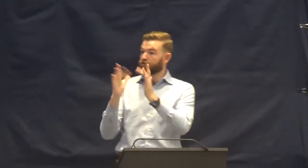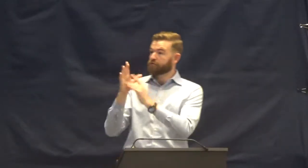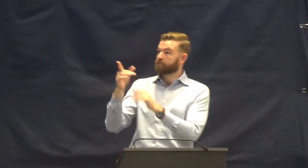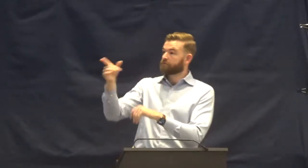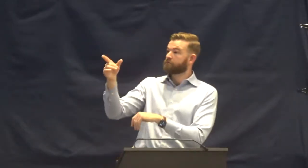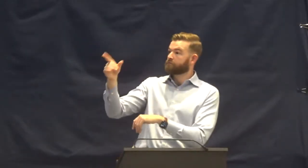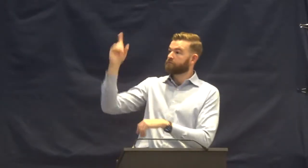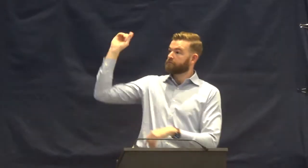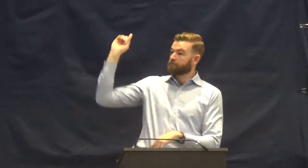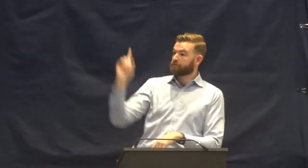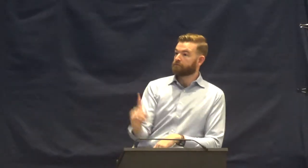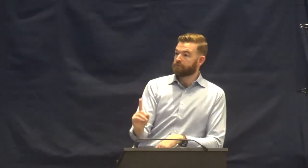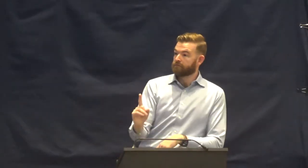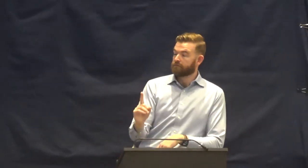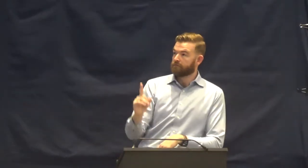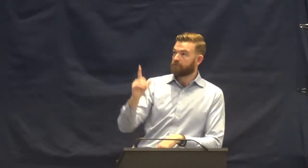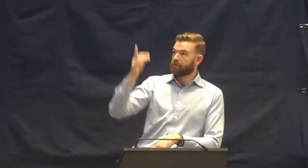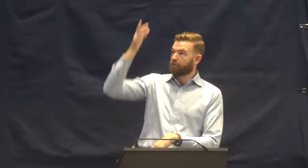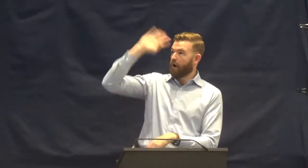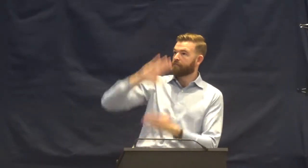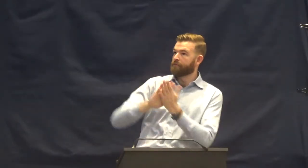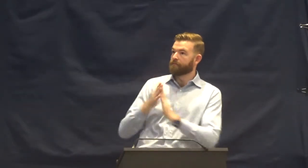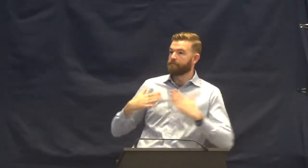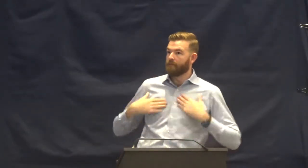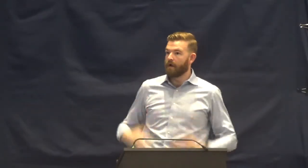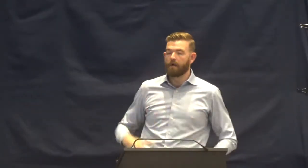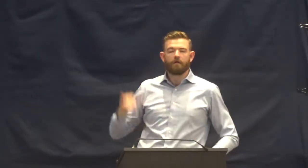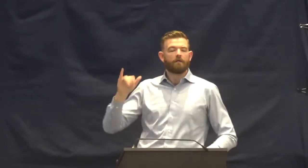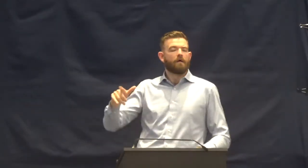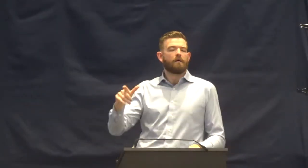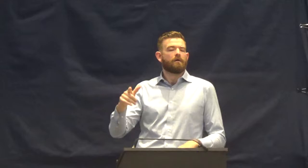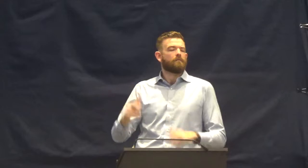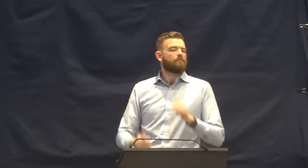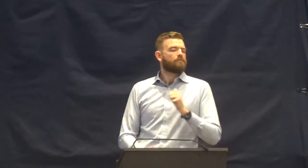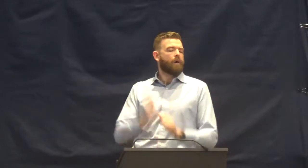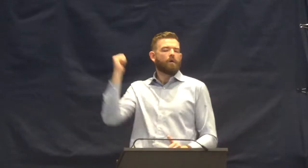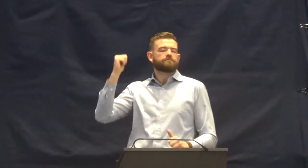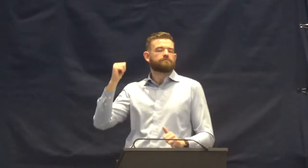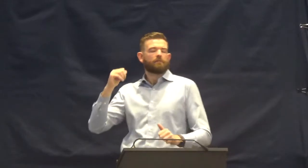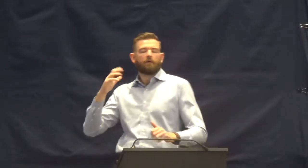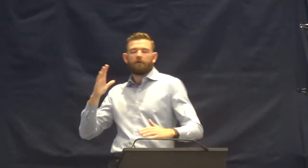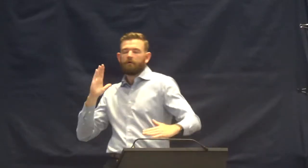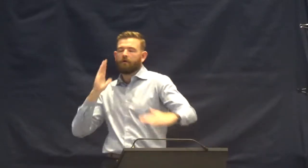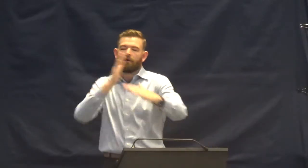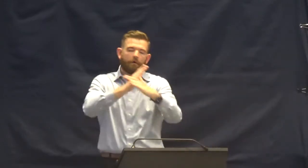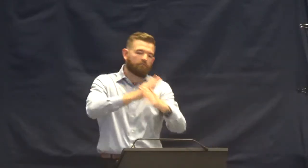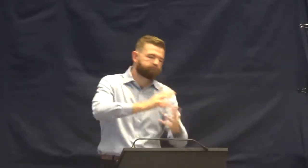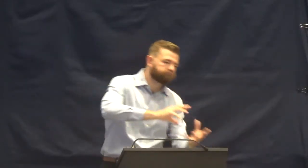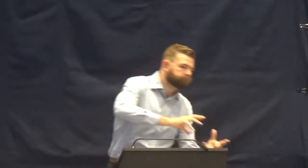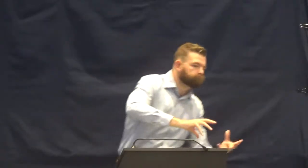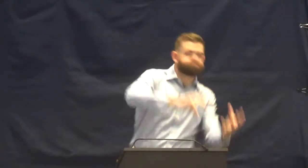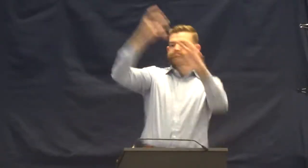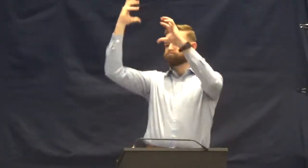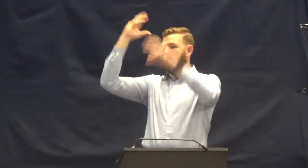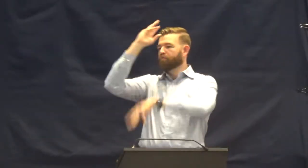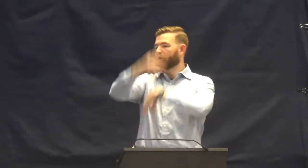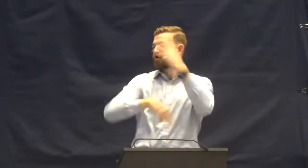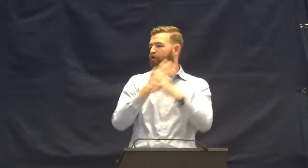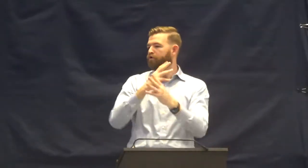Those are the ones who know God. So when Jesus came in human form, that was the